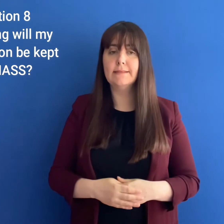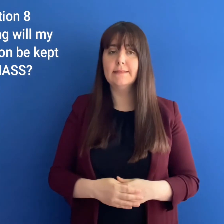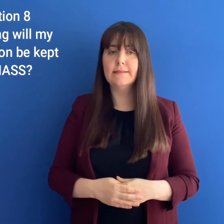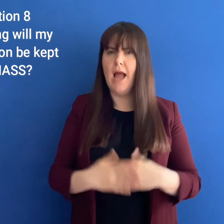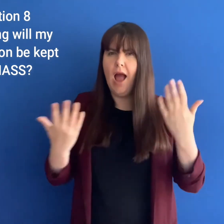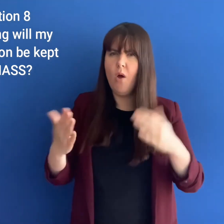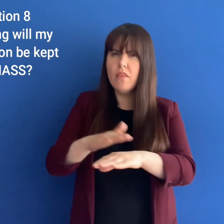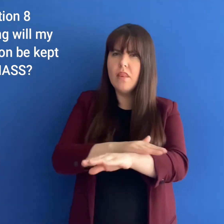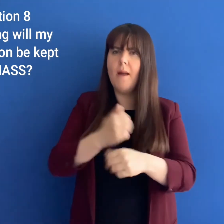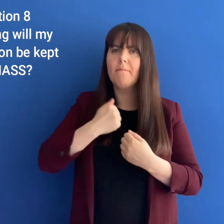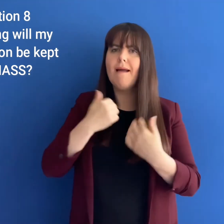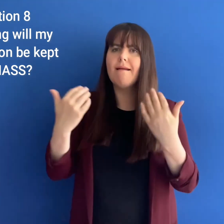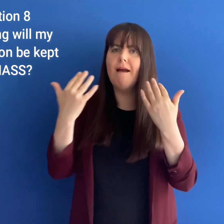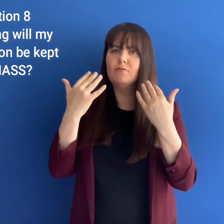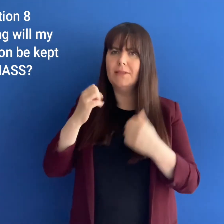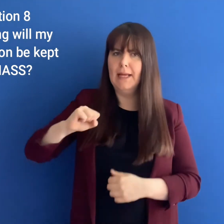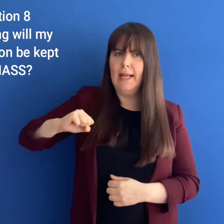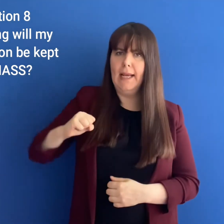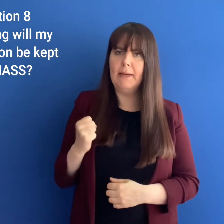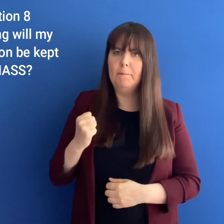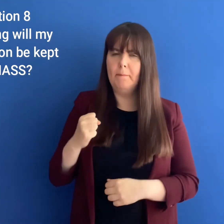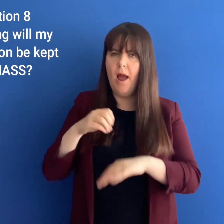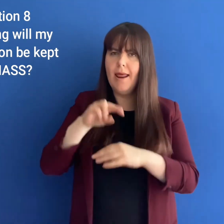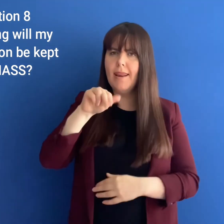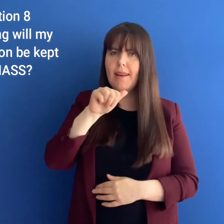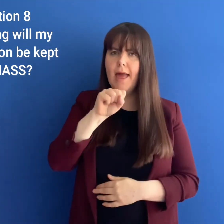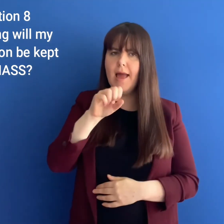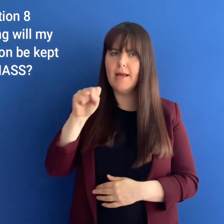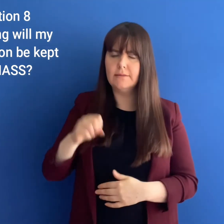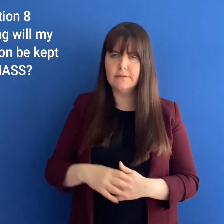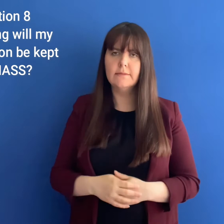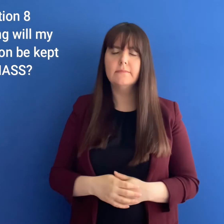Section 8. How long will my information be kept on NASS?